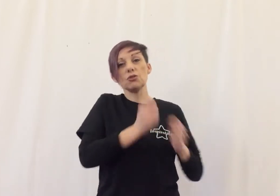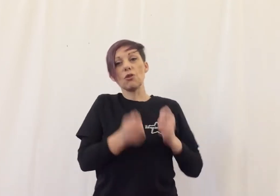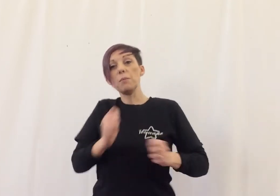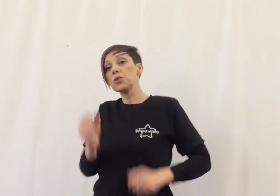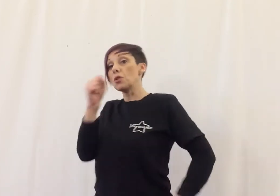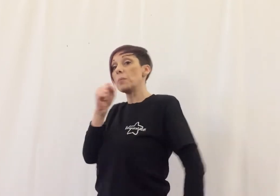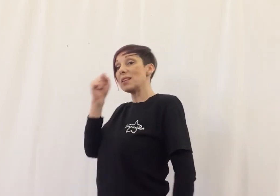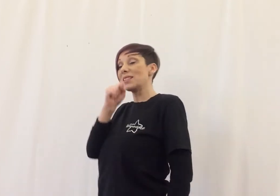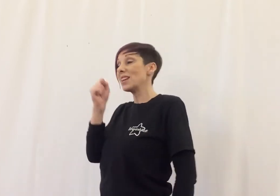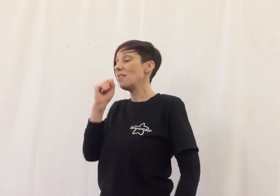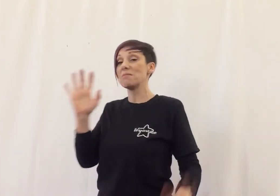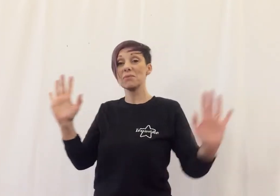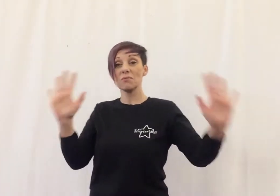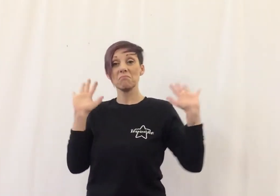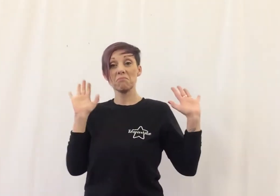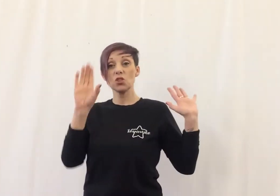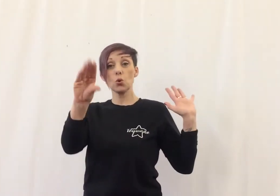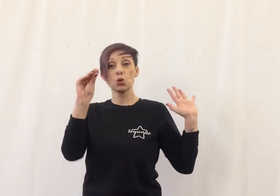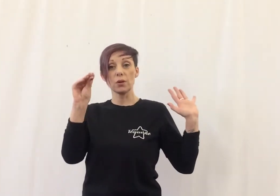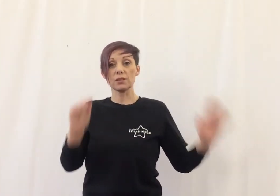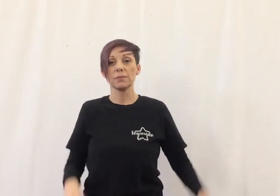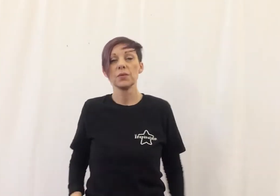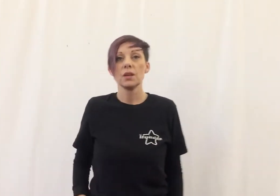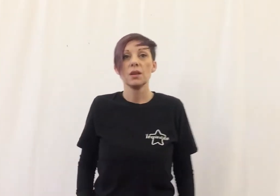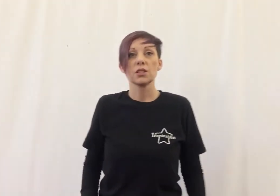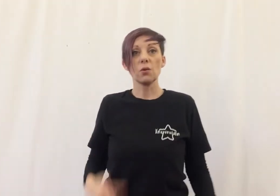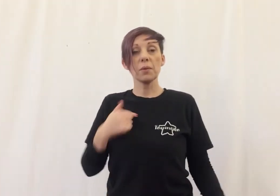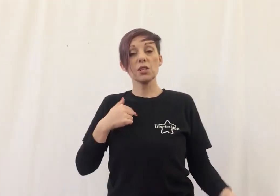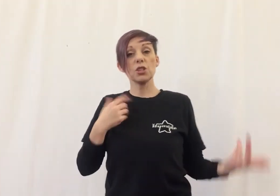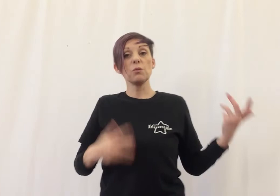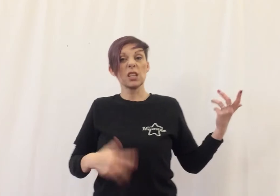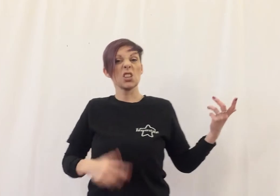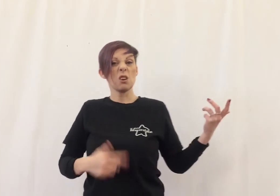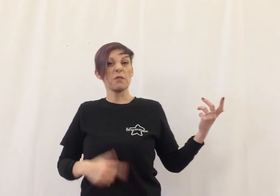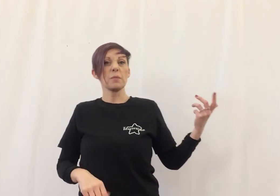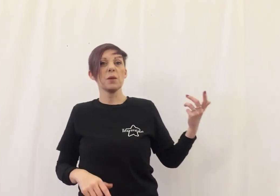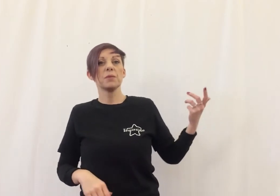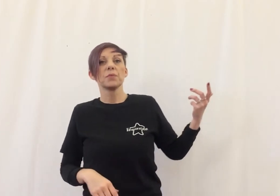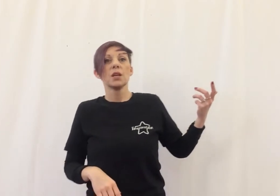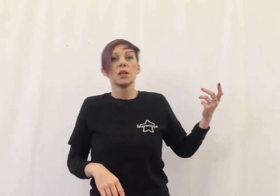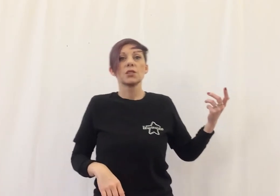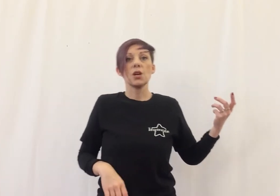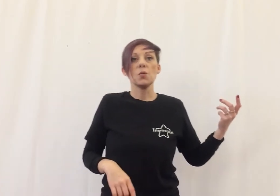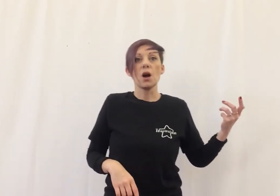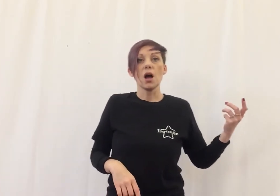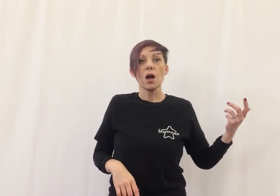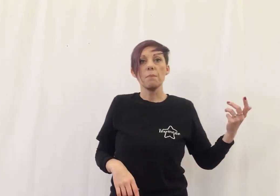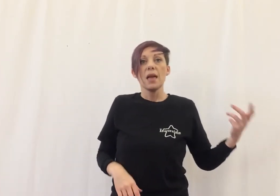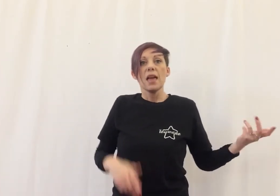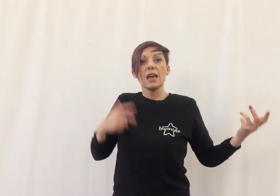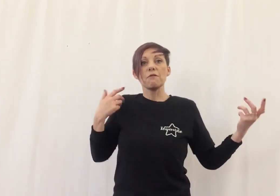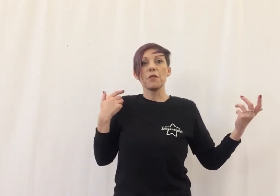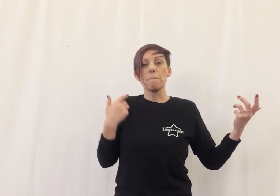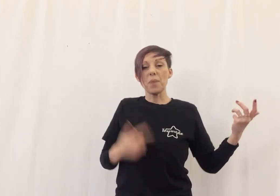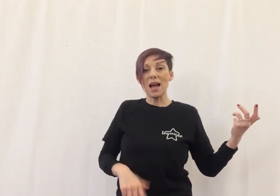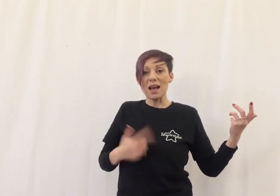drums, you could be a singer. It's your choice. So I'm going to do guitar for the moment. So if the